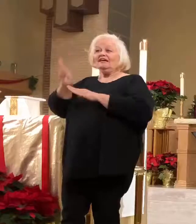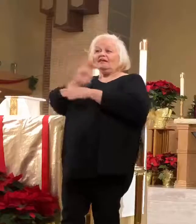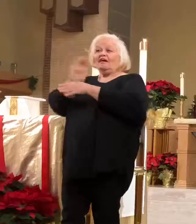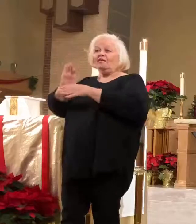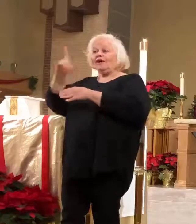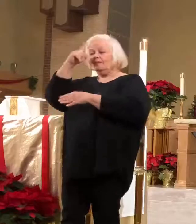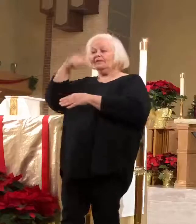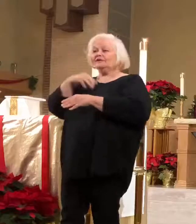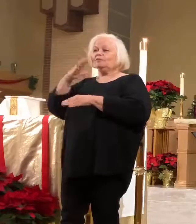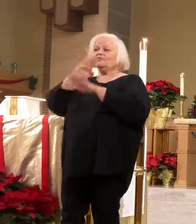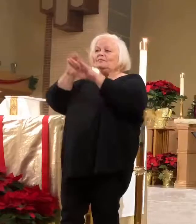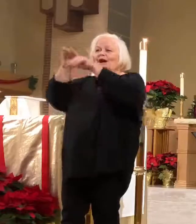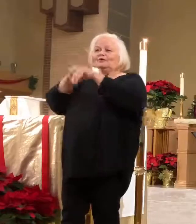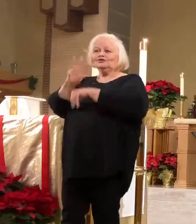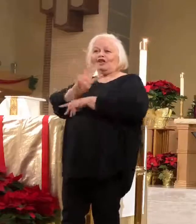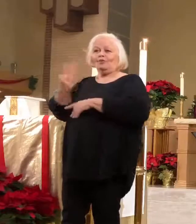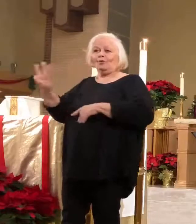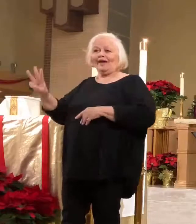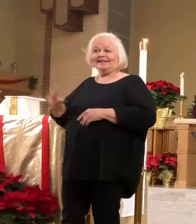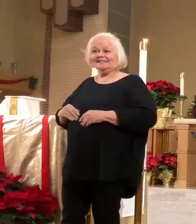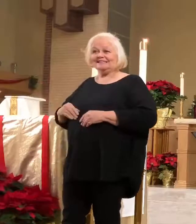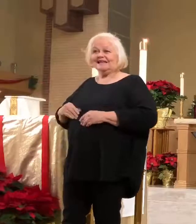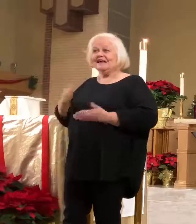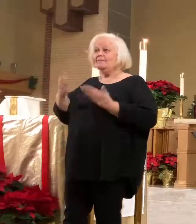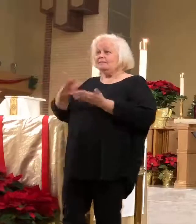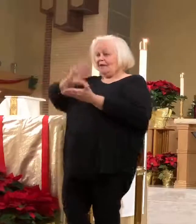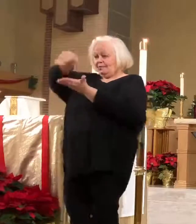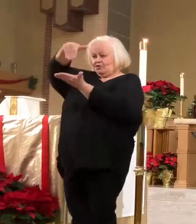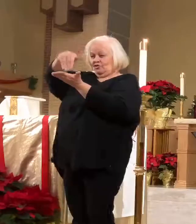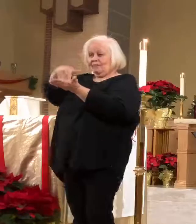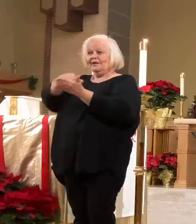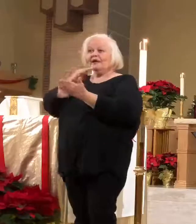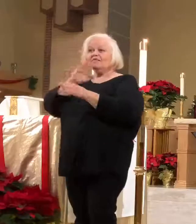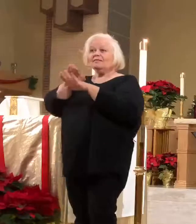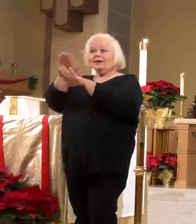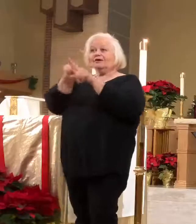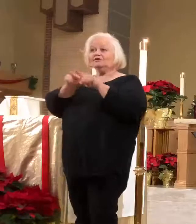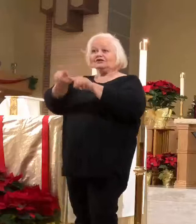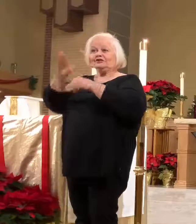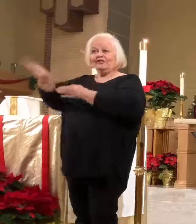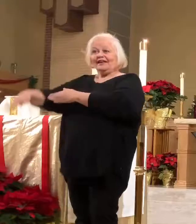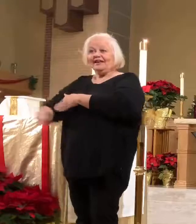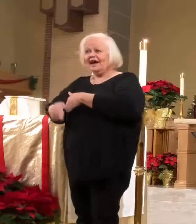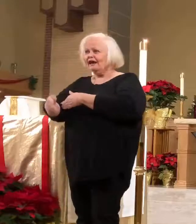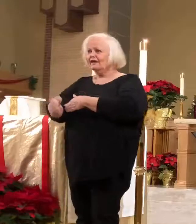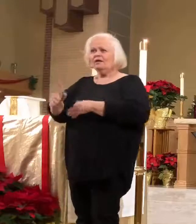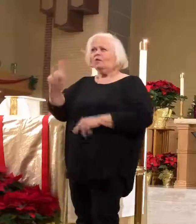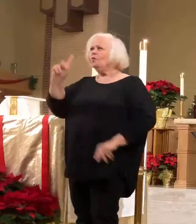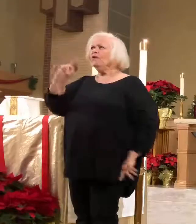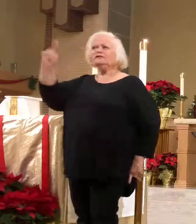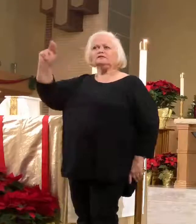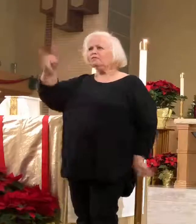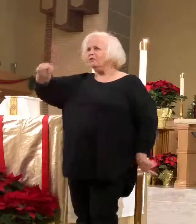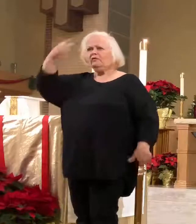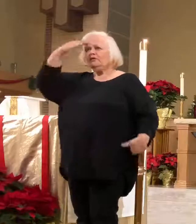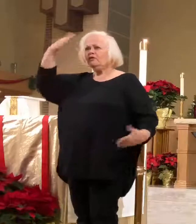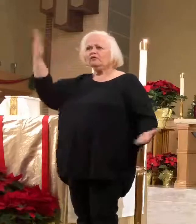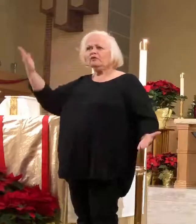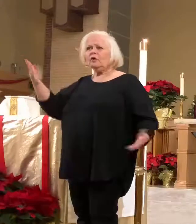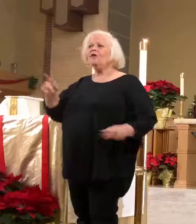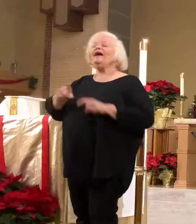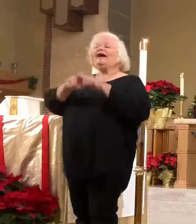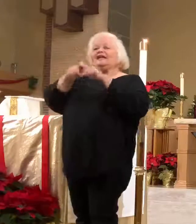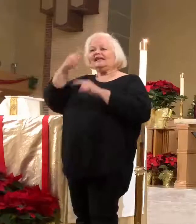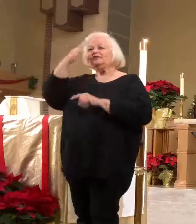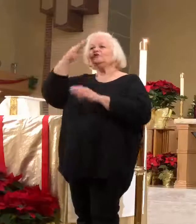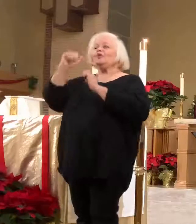But say you're dropped in, you know, the mountains at night. You don't know which way is north unless you know where the stars